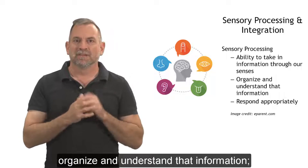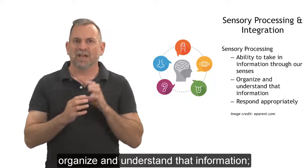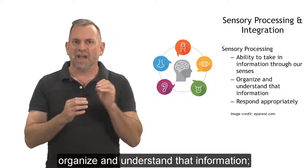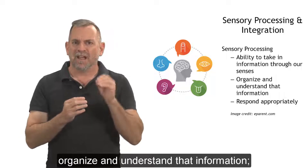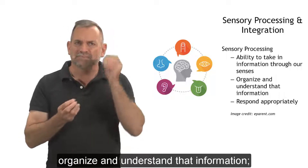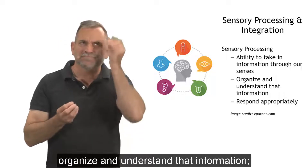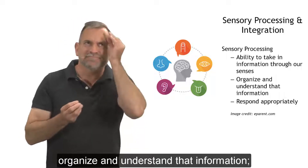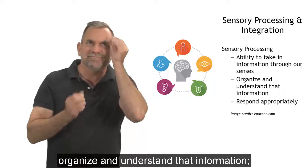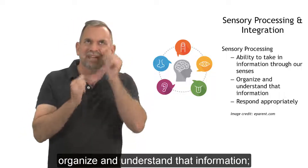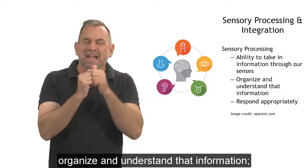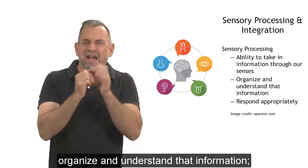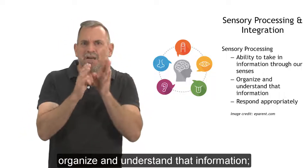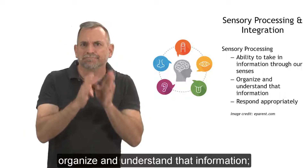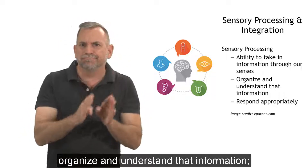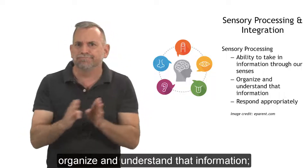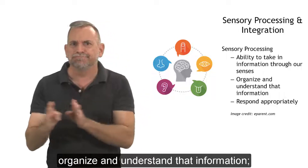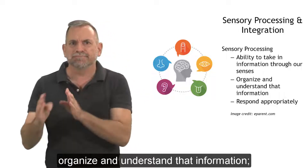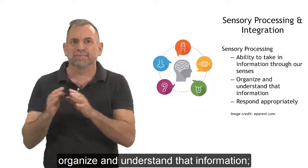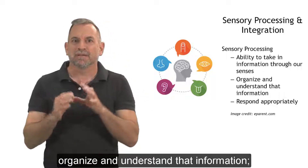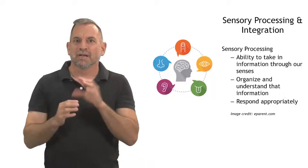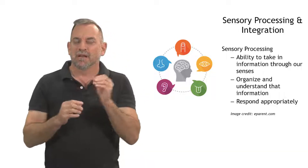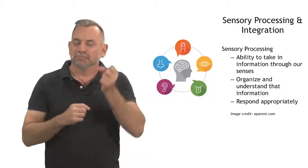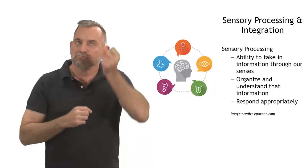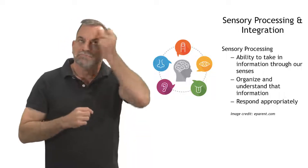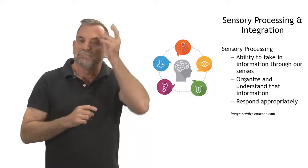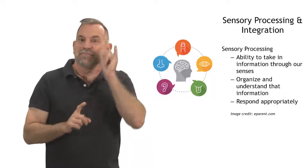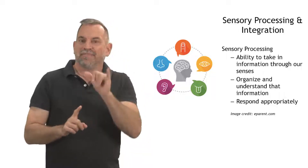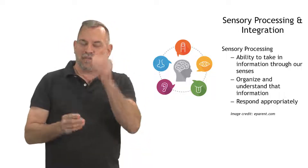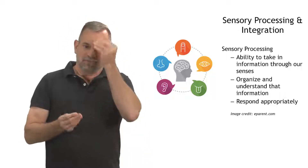organize and understand that information,